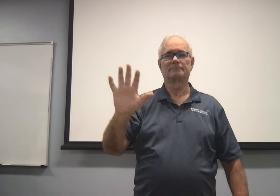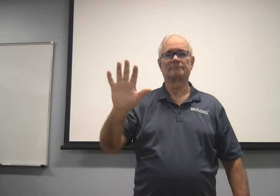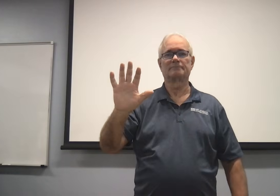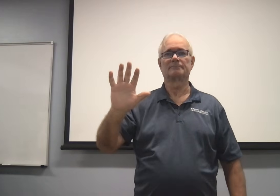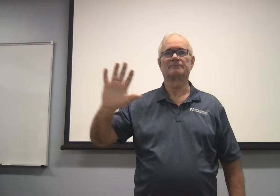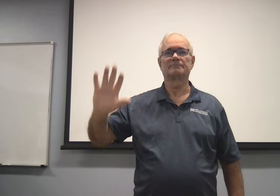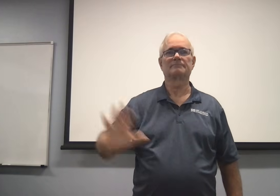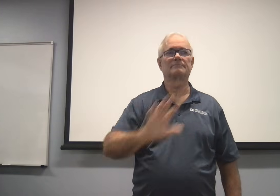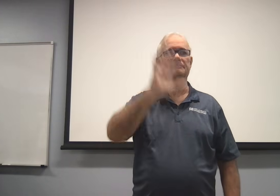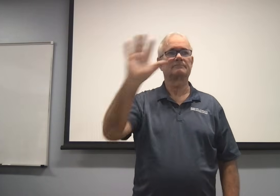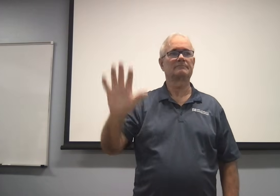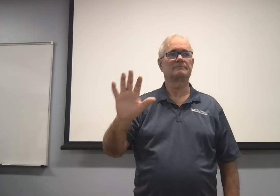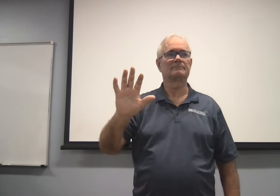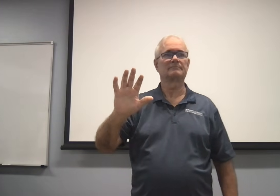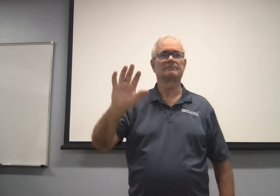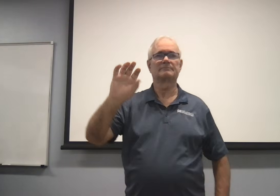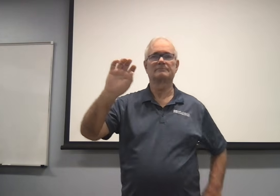Another circular movement like this.